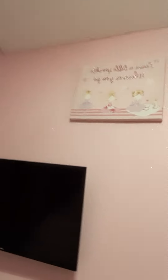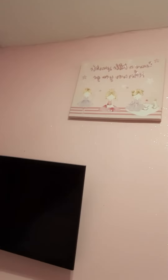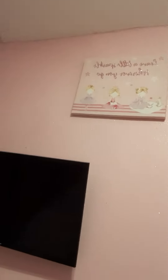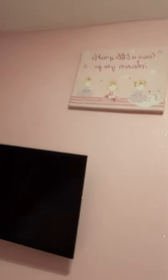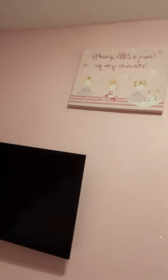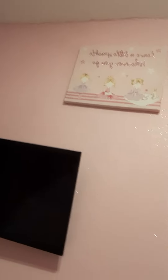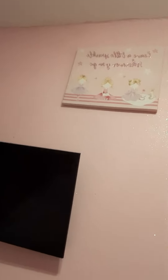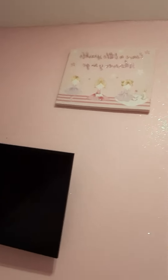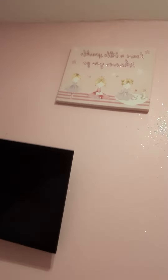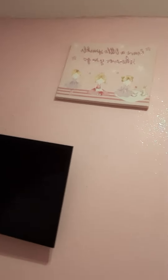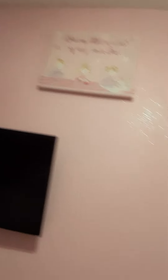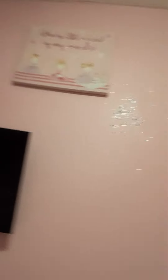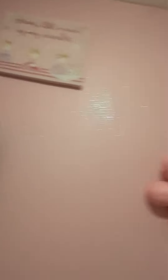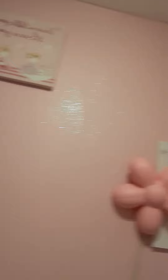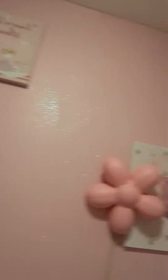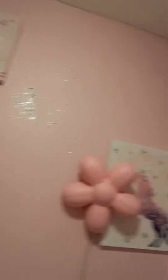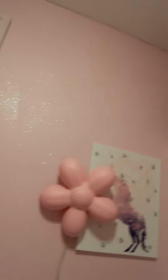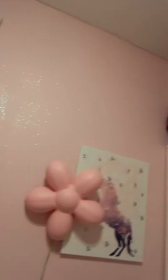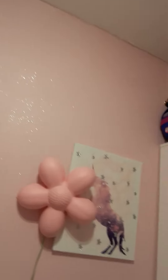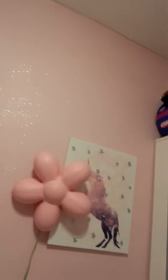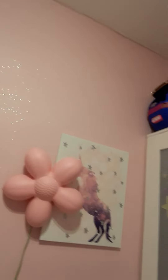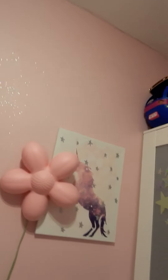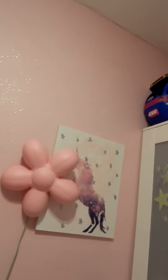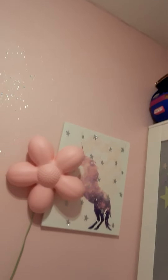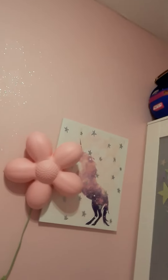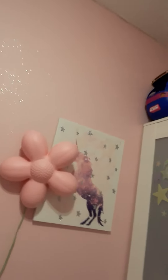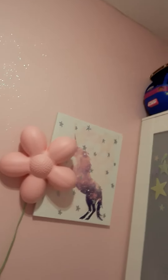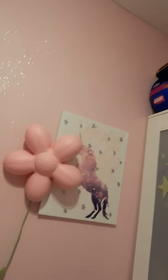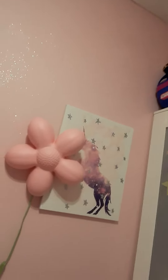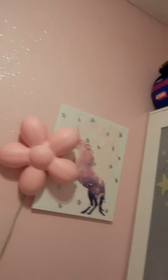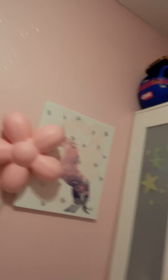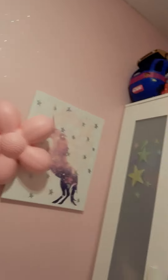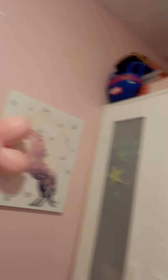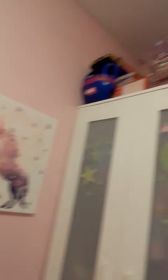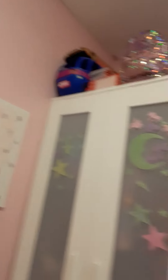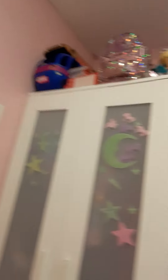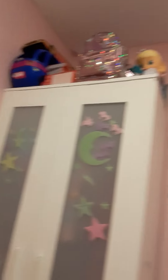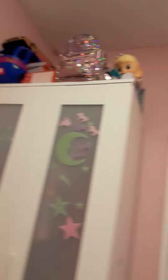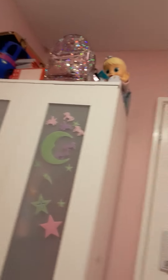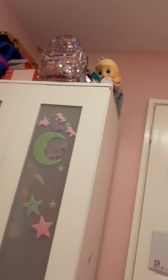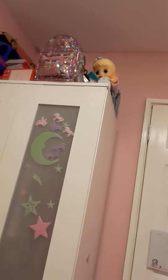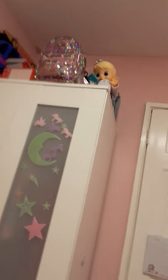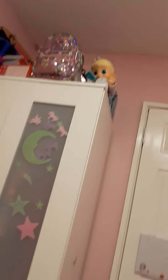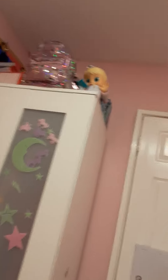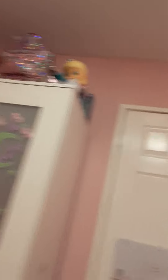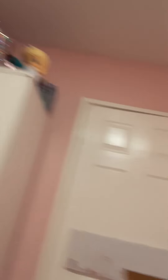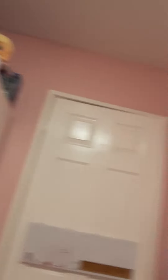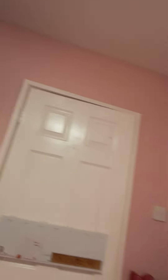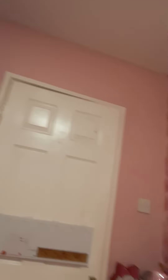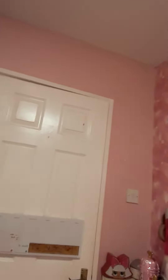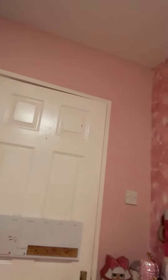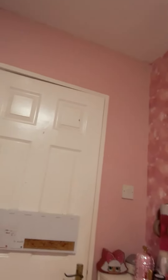tv and this is the flower lamp i have this is my dresser this is my door